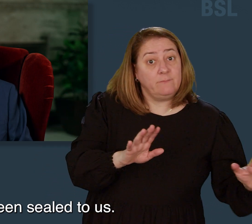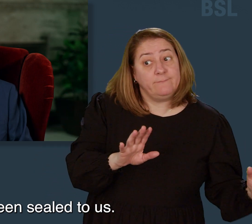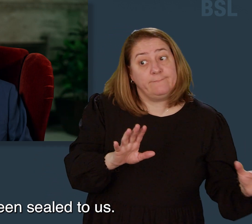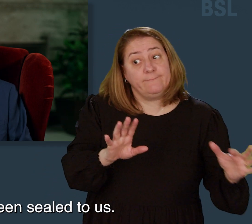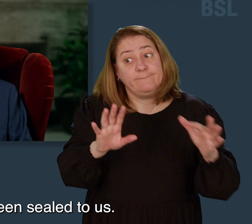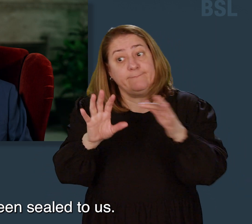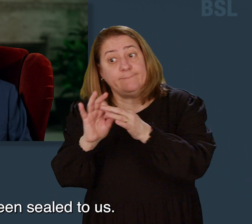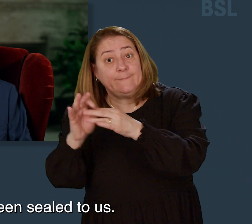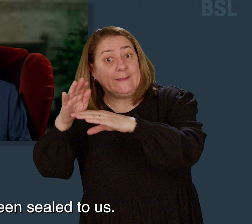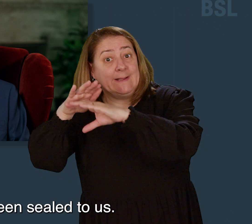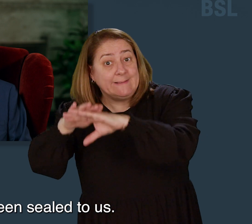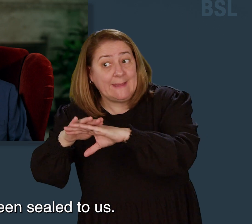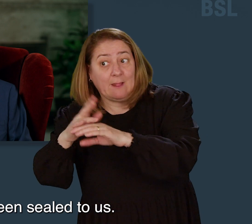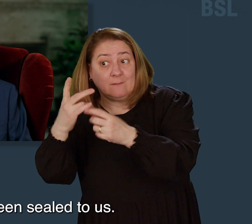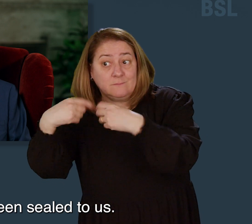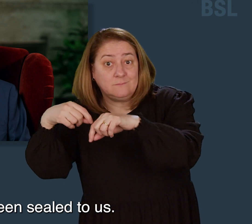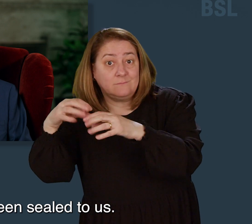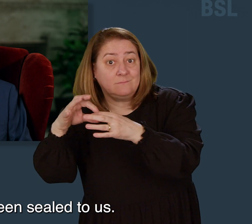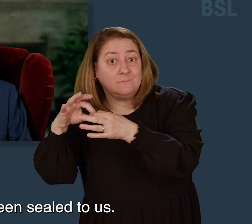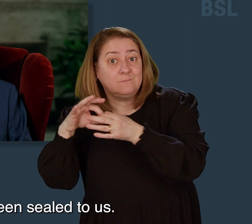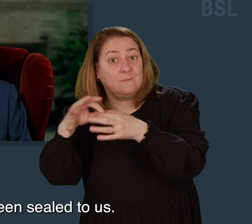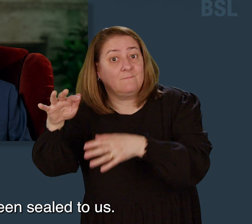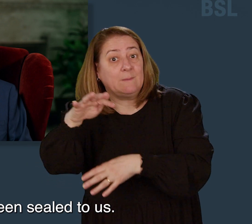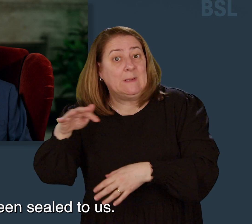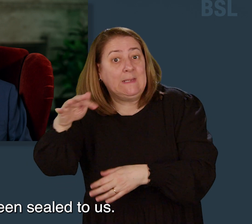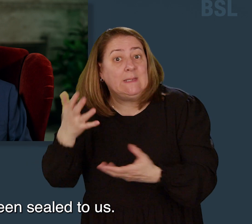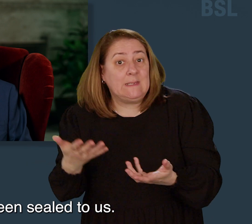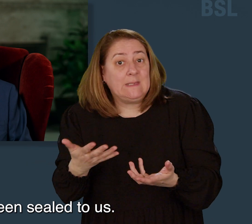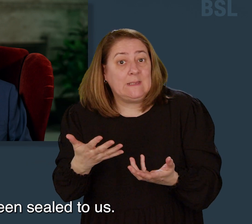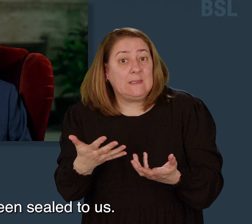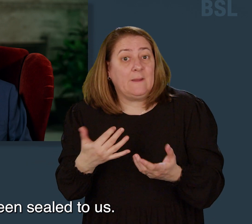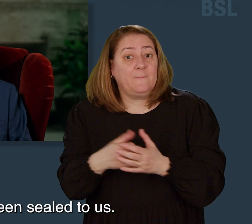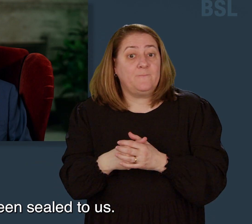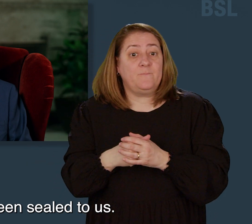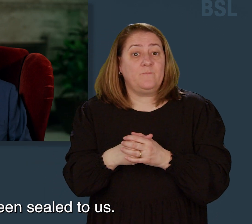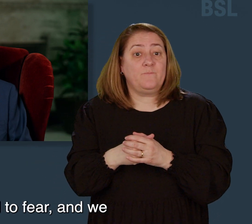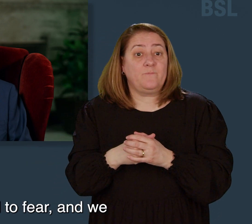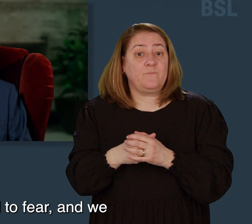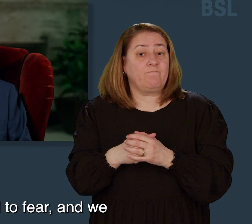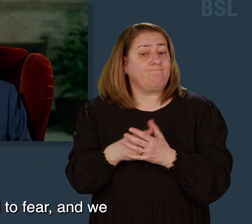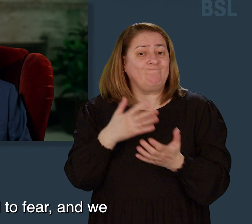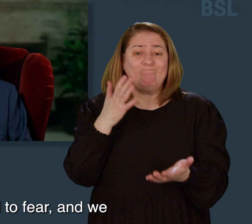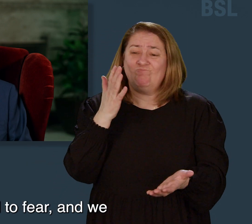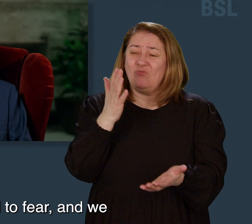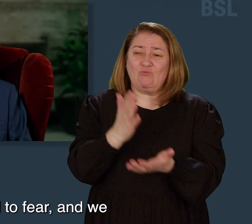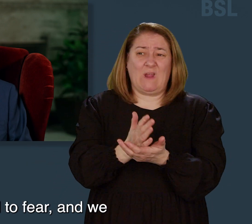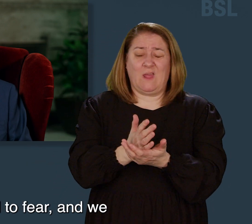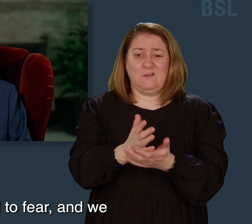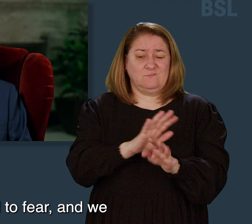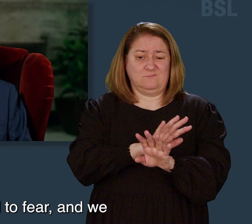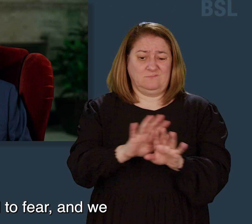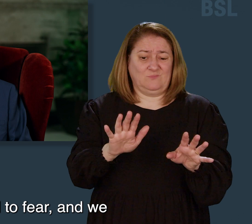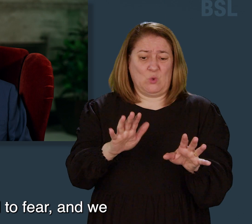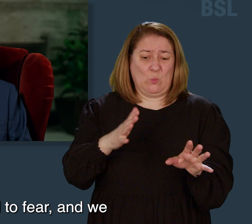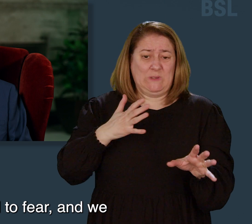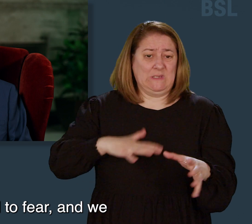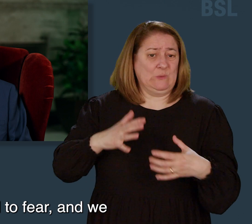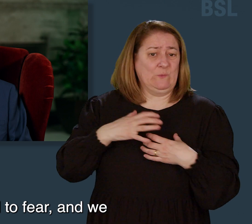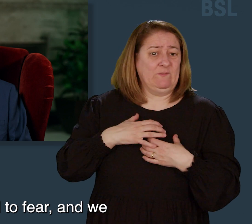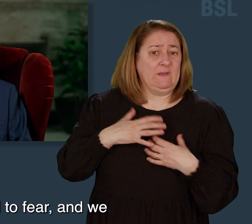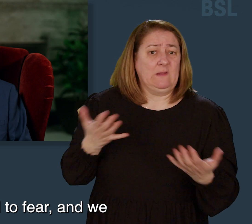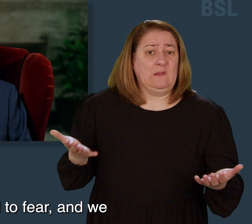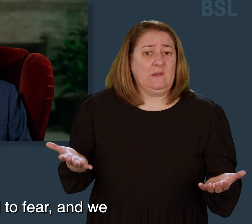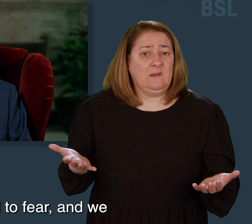and our children have been sealed to us. There truly was no